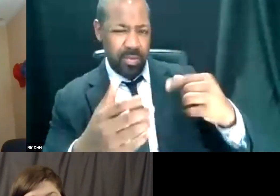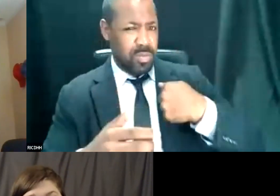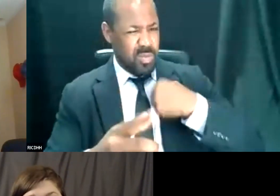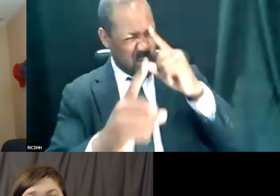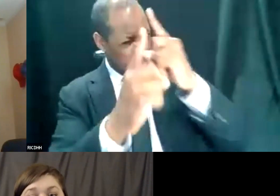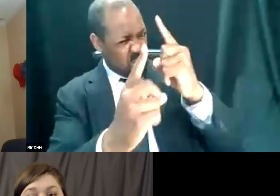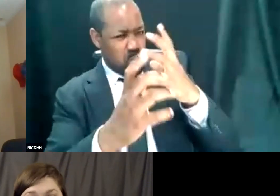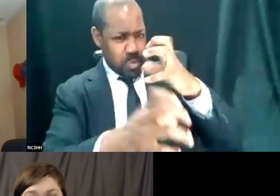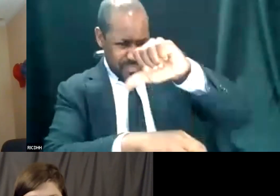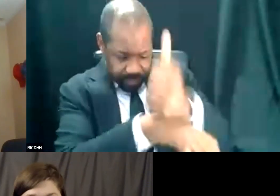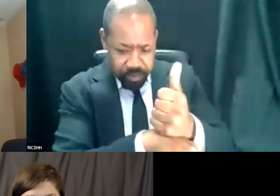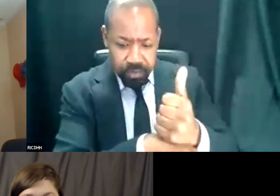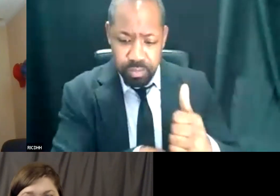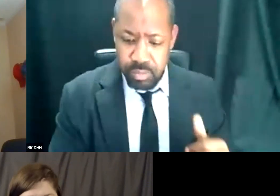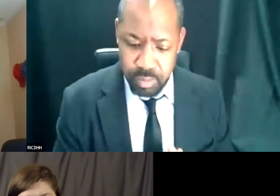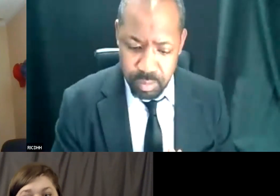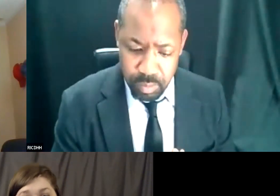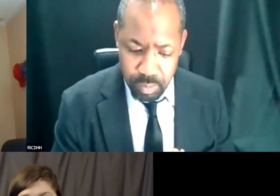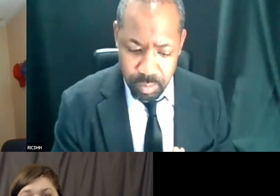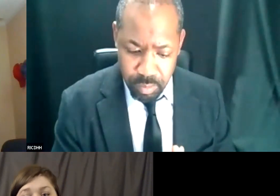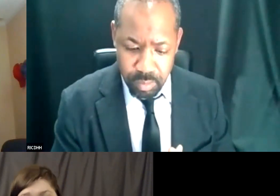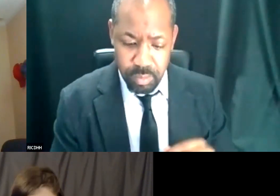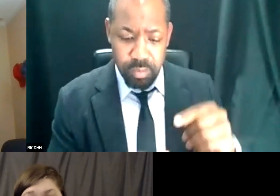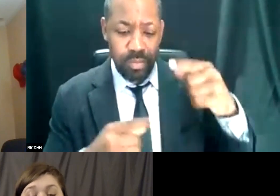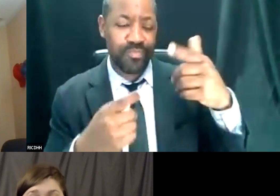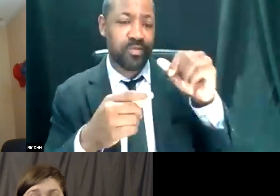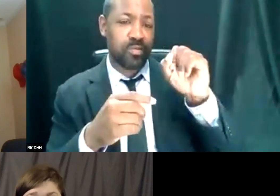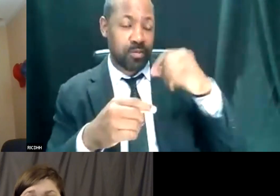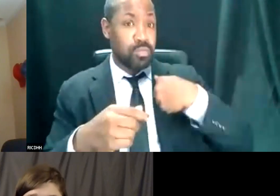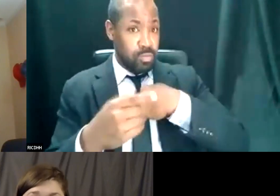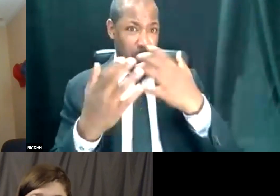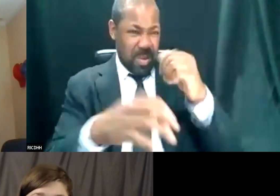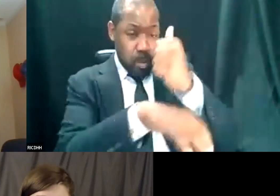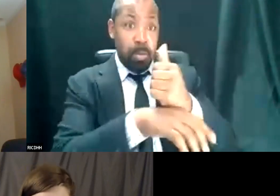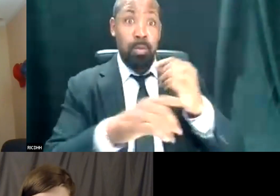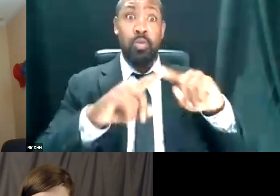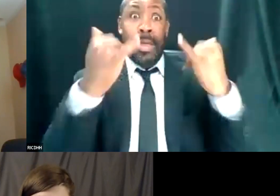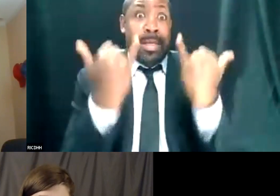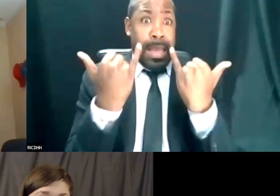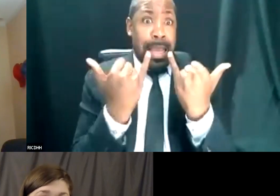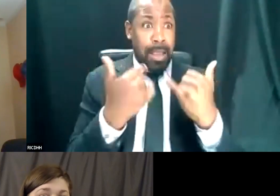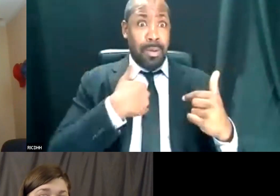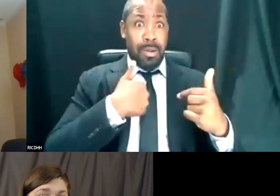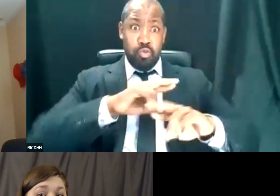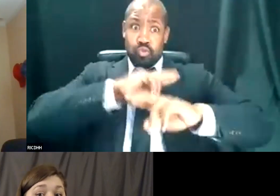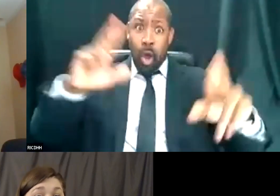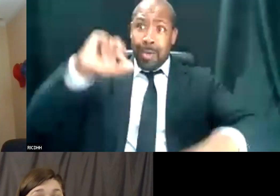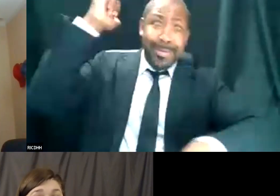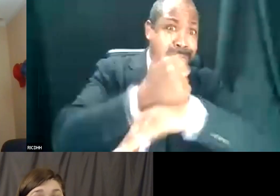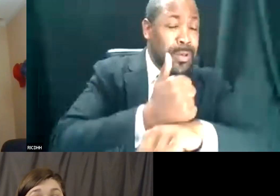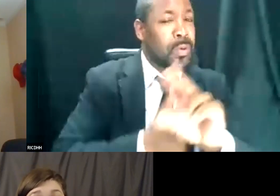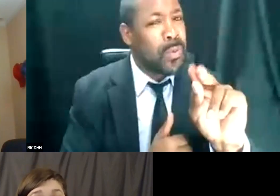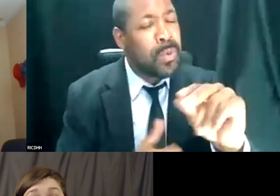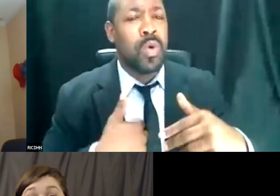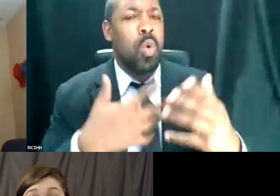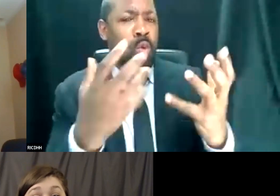deaf, blind. That is our goal, to have that set up and established. I do want to set that